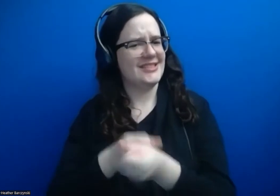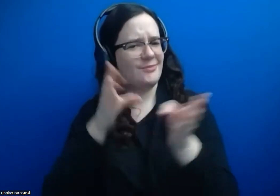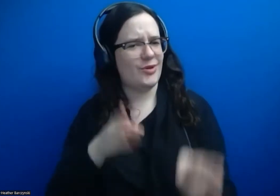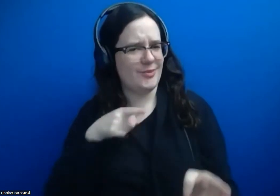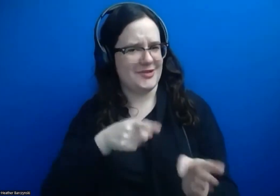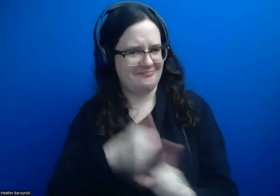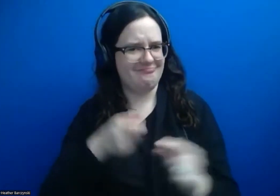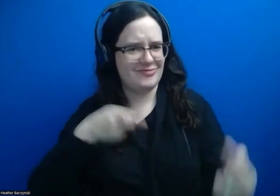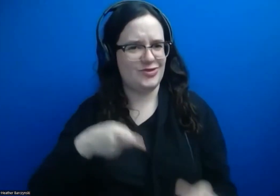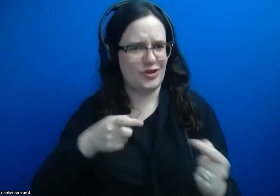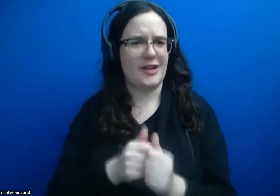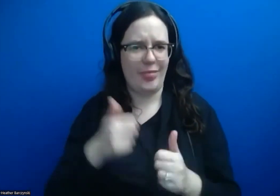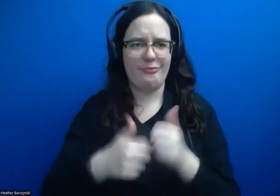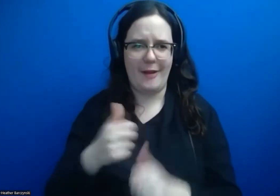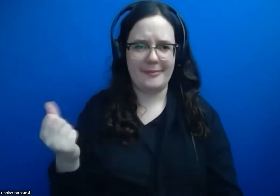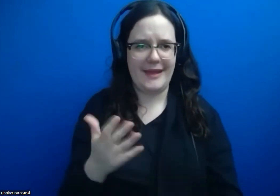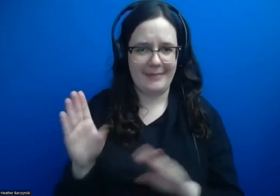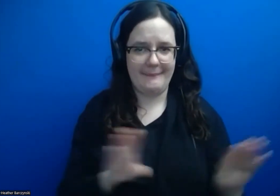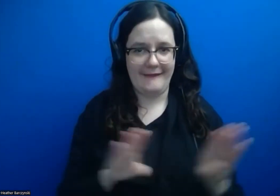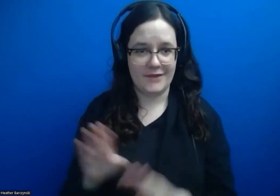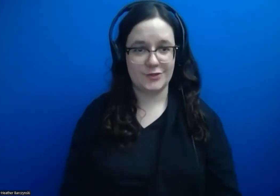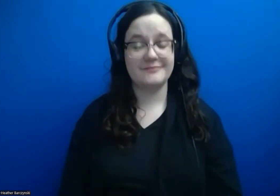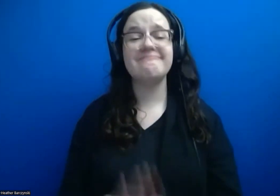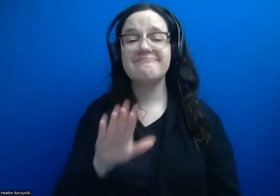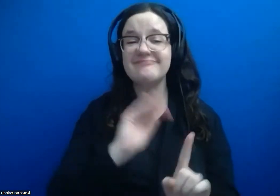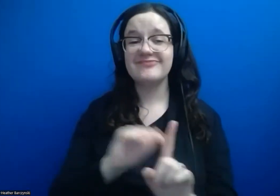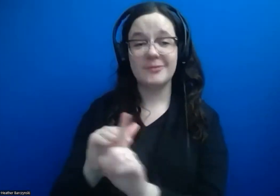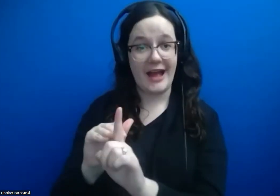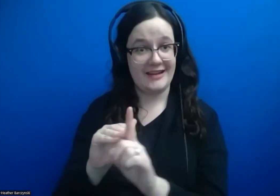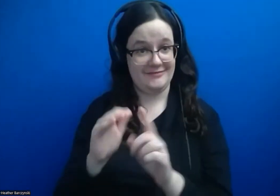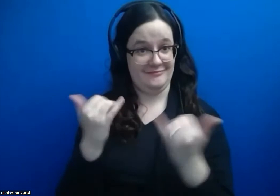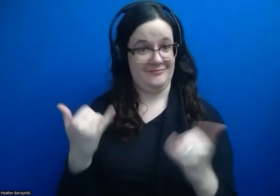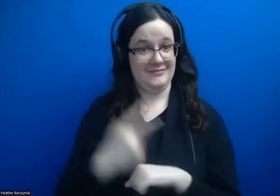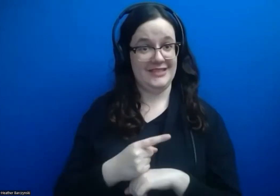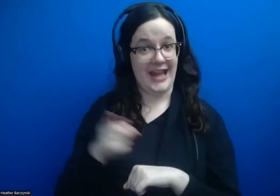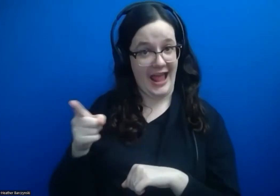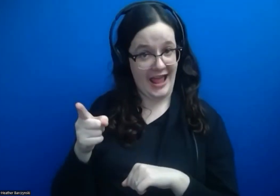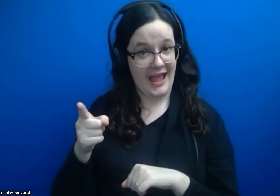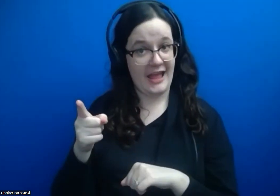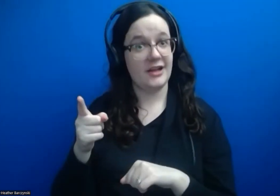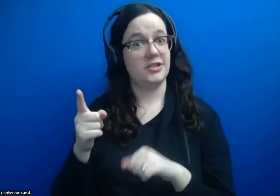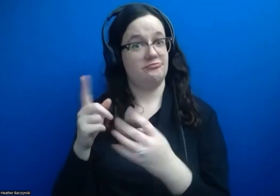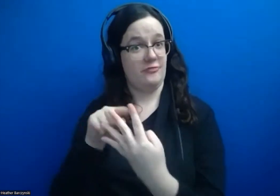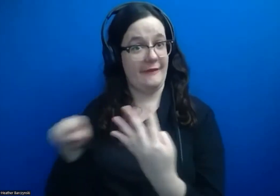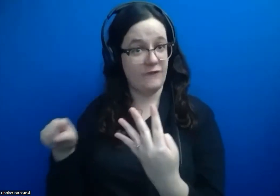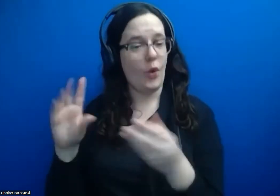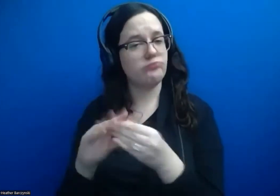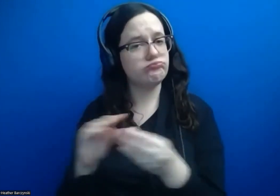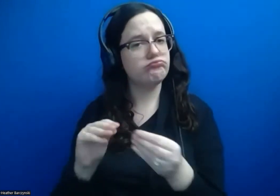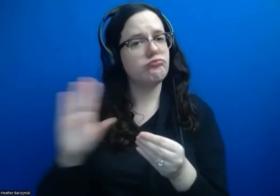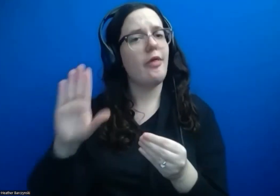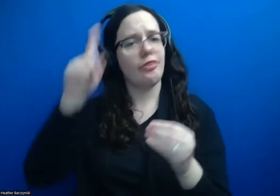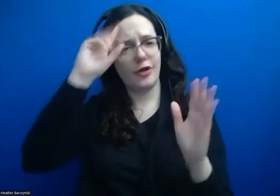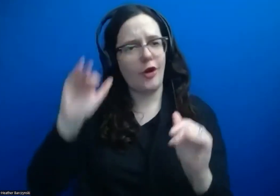behavior. I'd like to remind you, as we listen to our participants today share their journeys of hope, let us be reminded of the